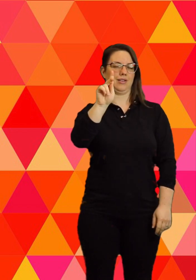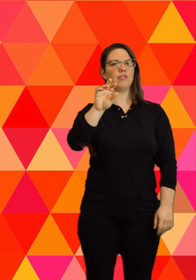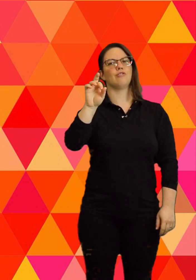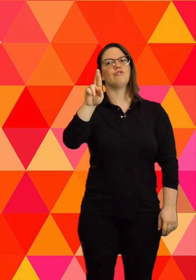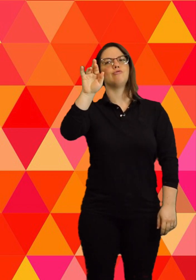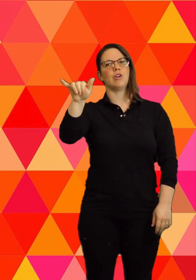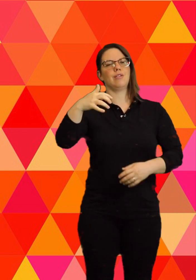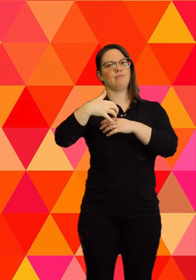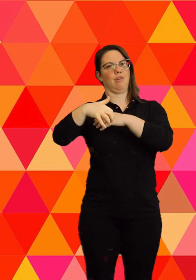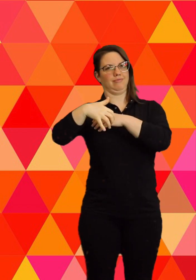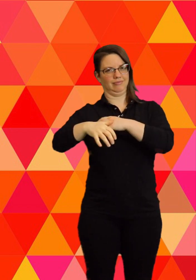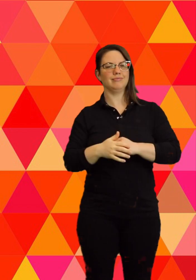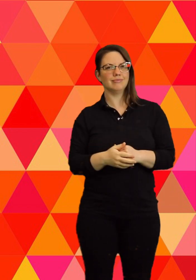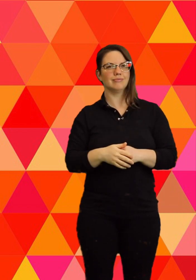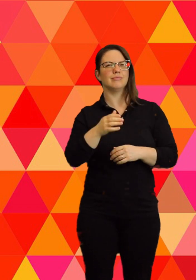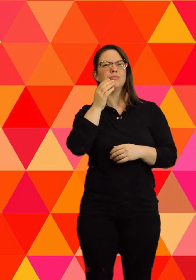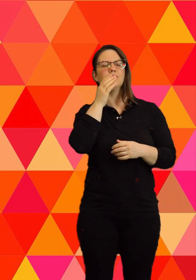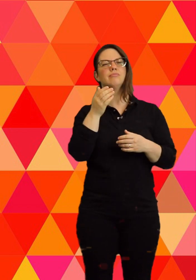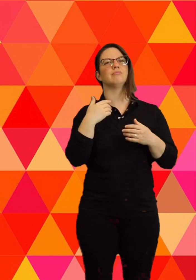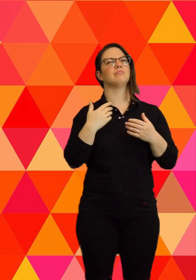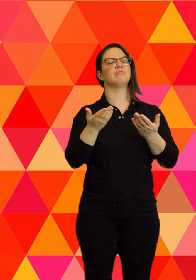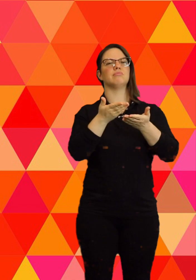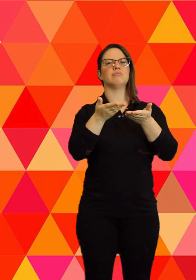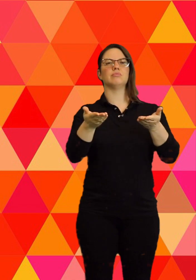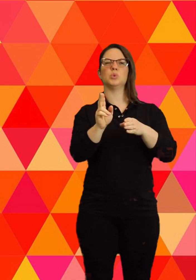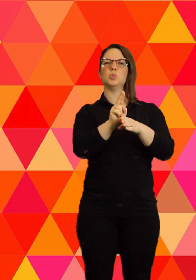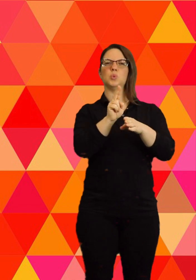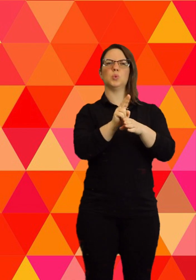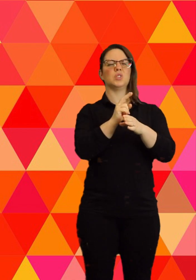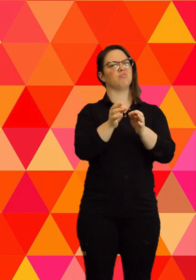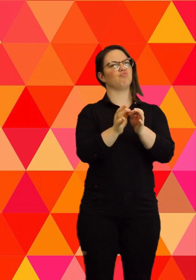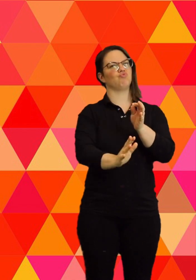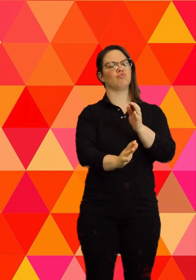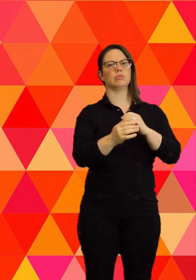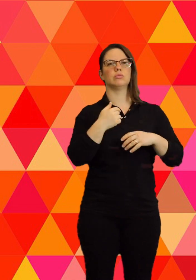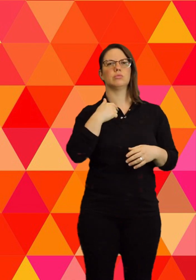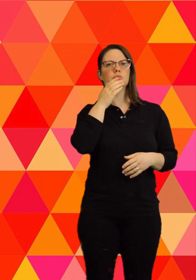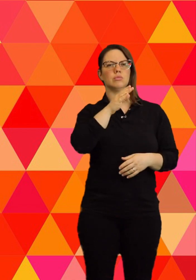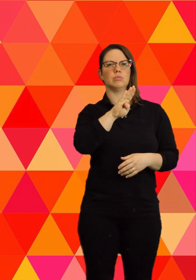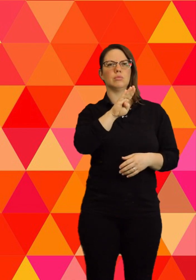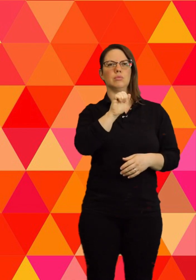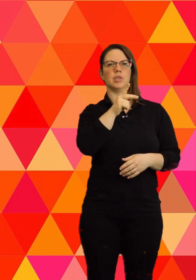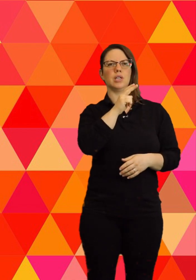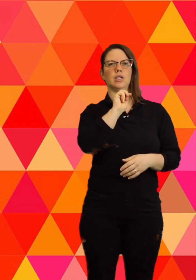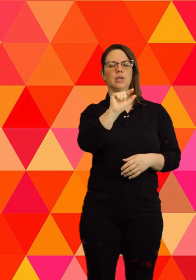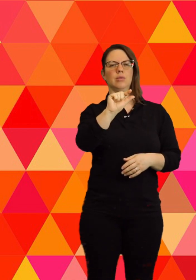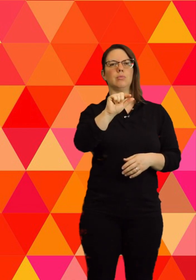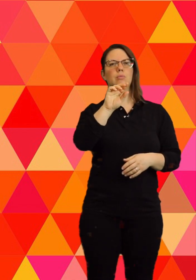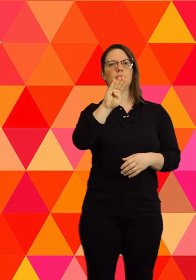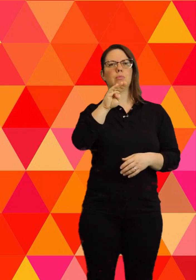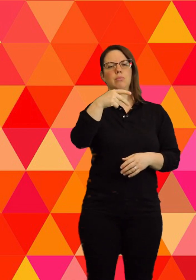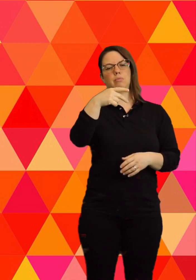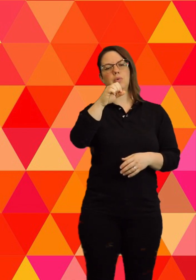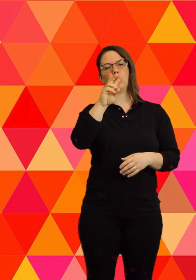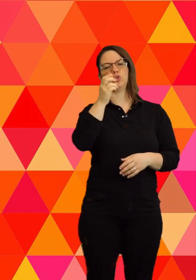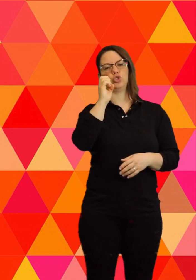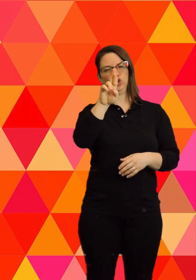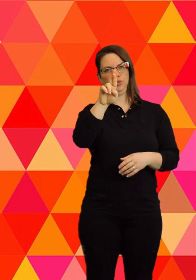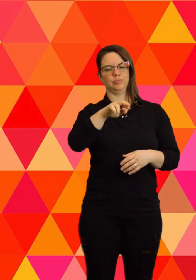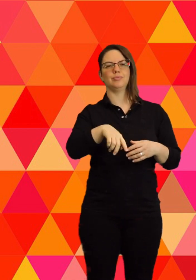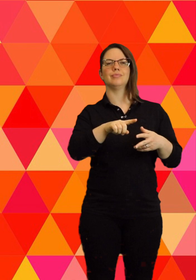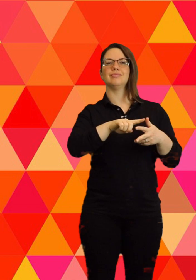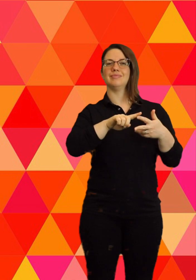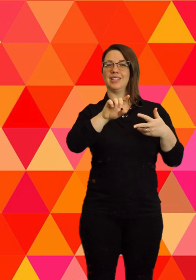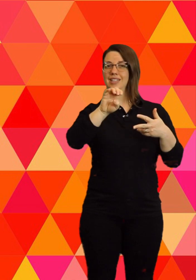pretty simple. We're just going to use some baking powder, a little bit of yeast, some flour, and